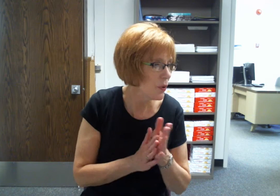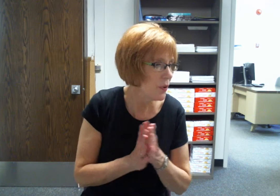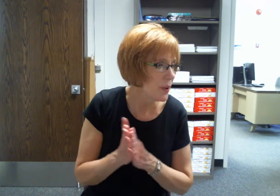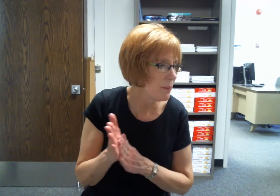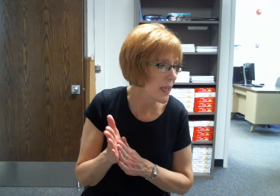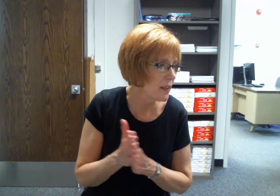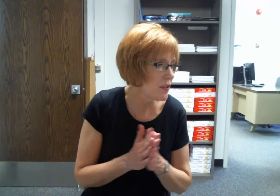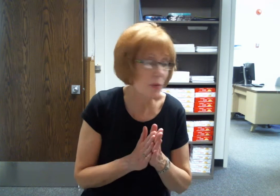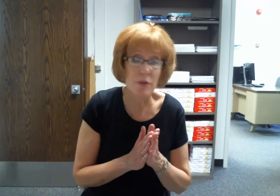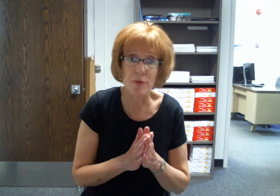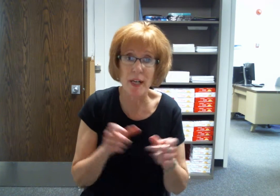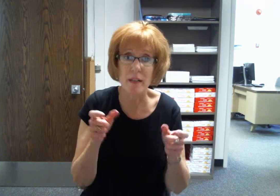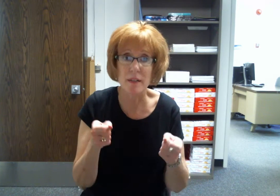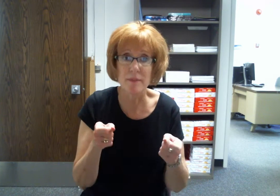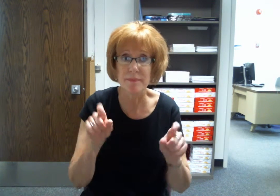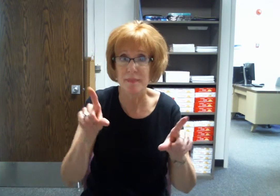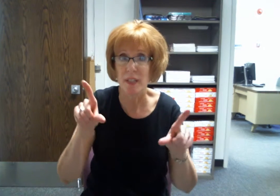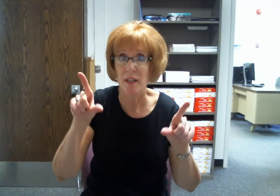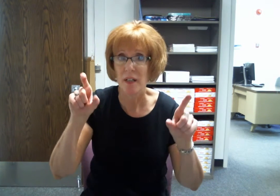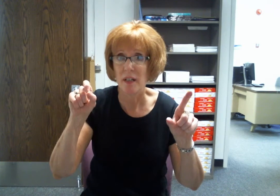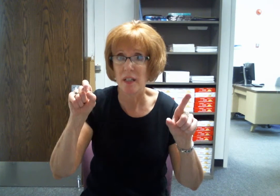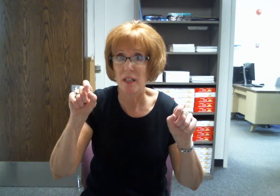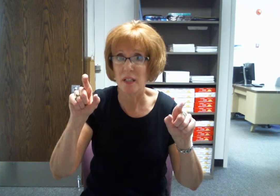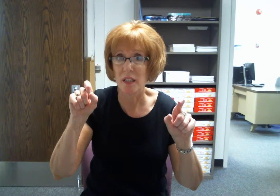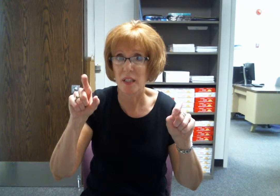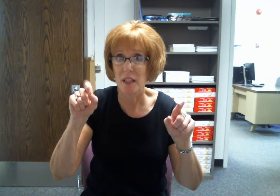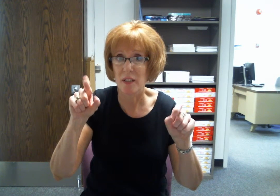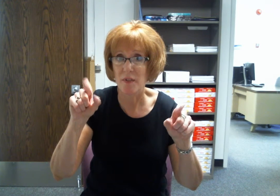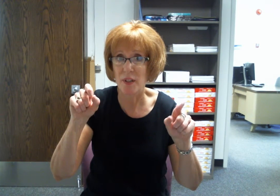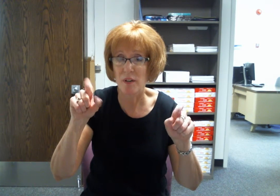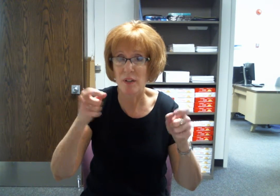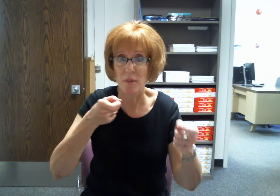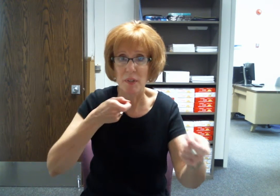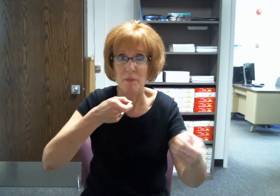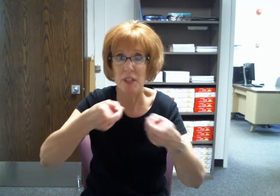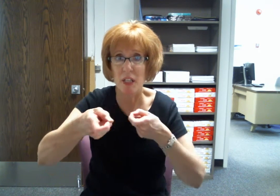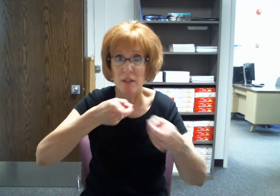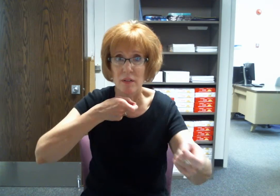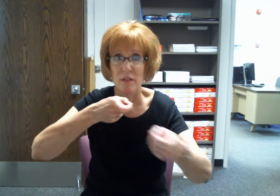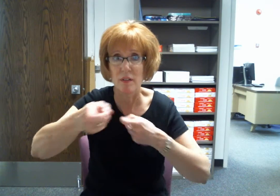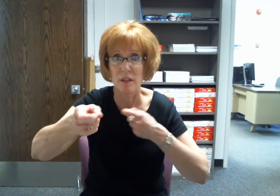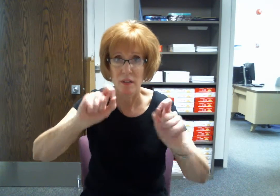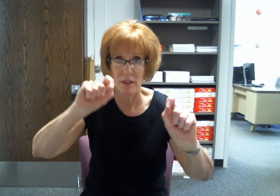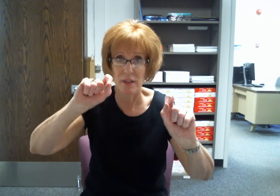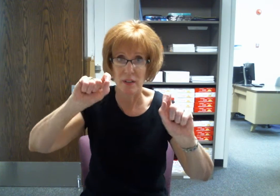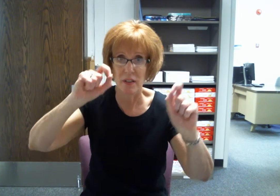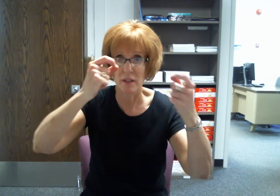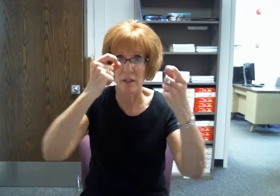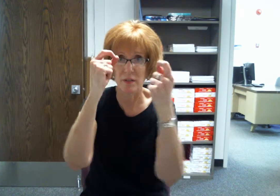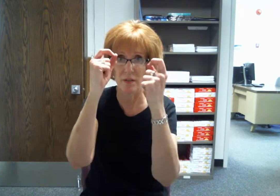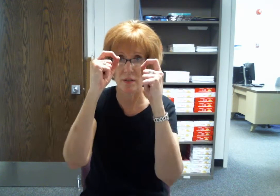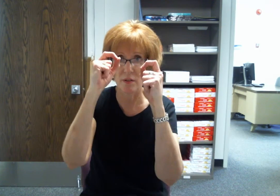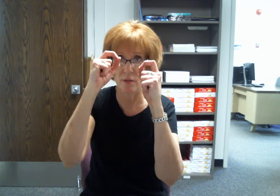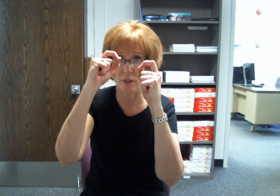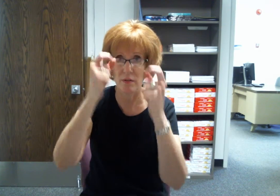Control, manage, or direct. Again, the index finger and the thumb come together into kind of like this circular kind